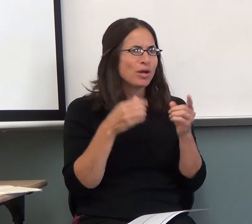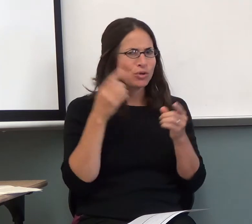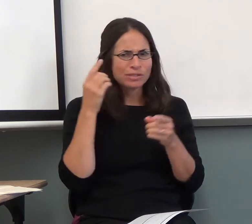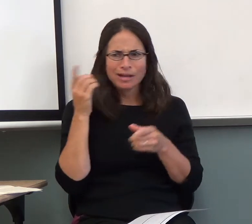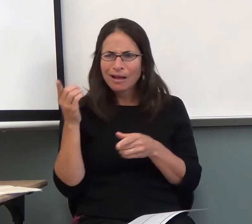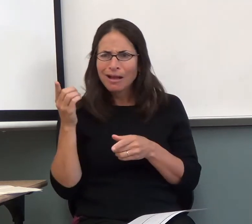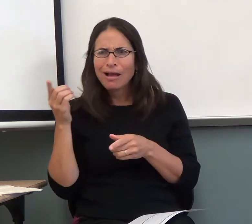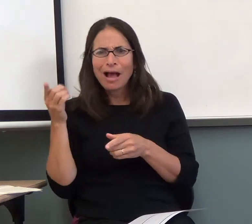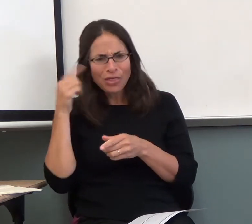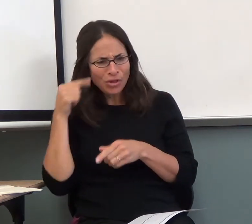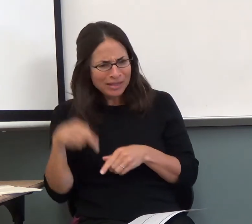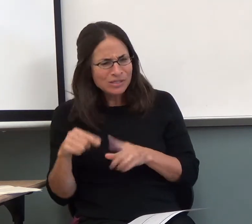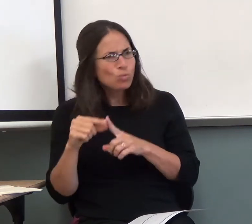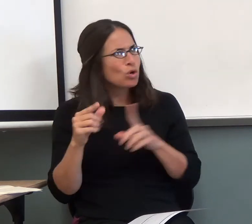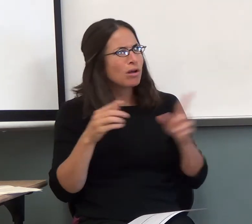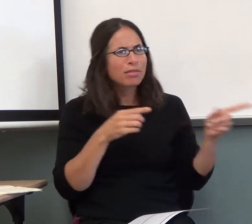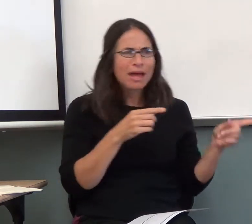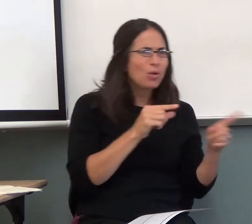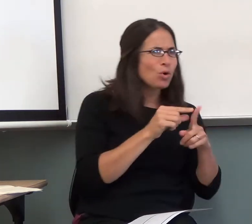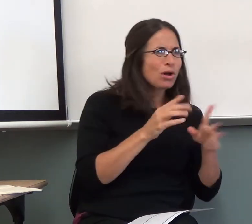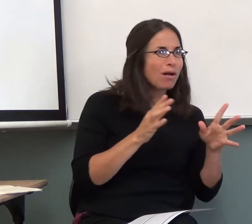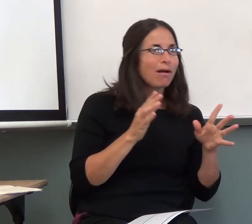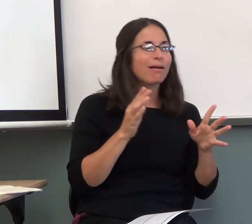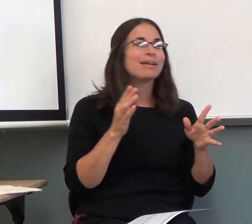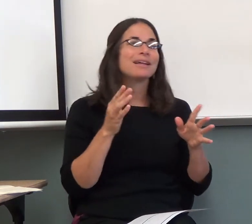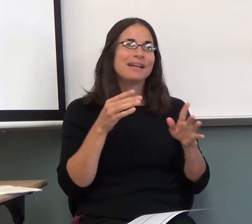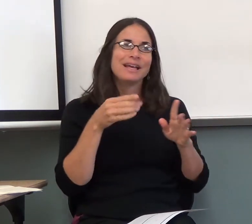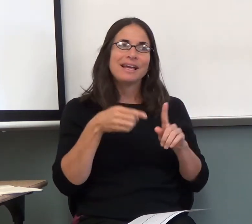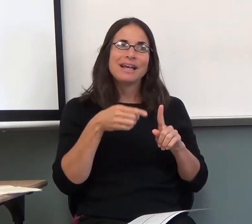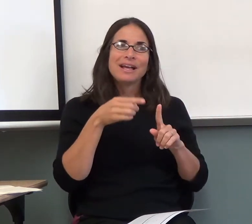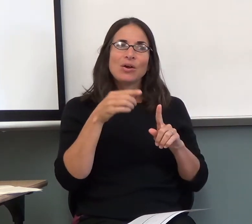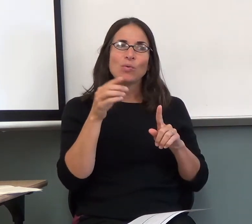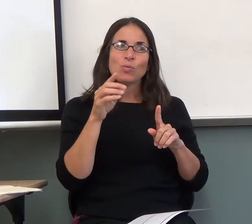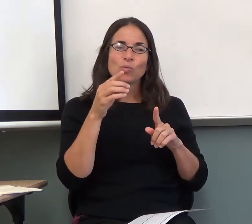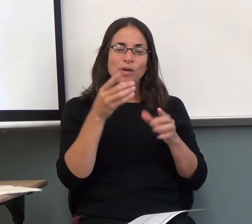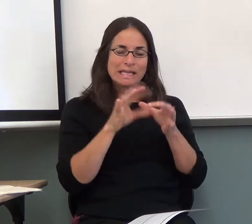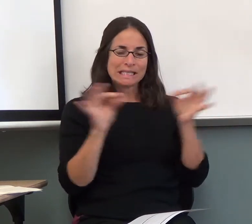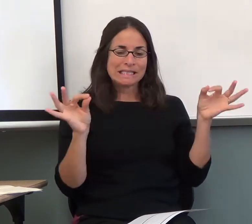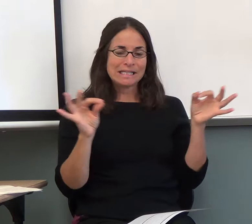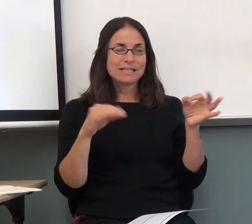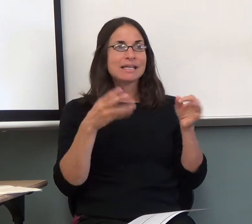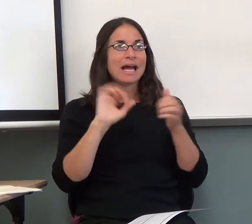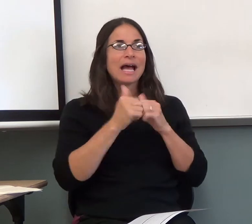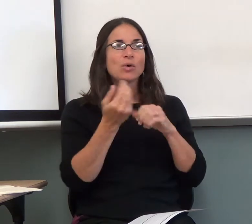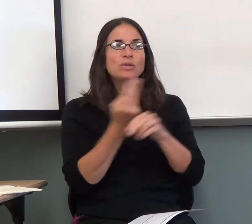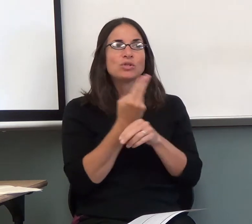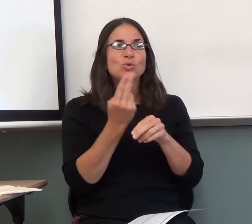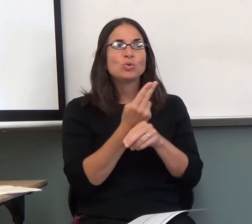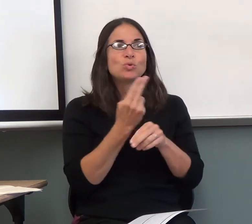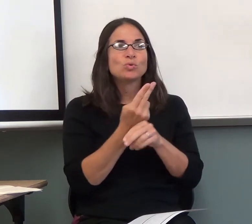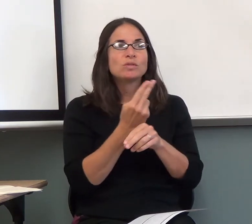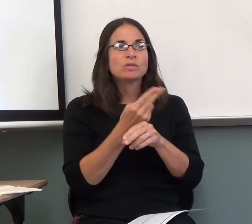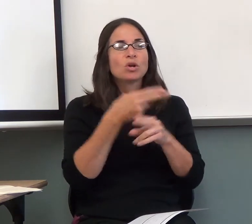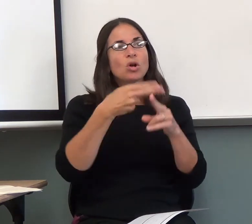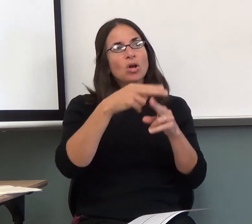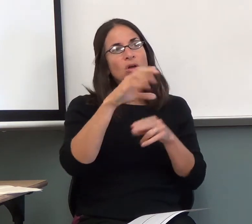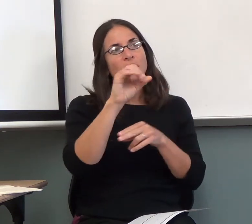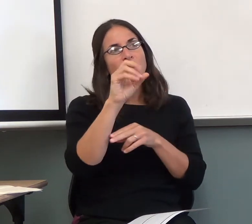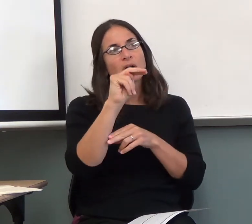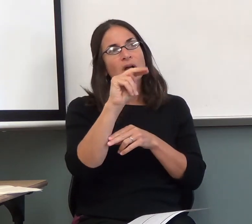thought that, because in what matters is the context. It means how you use it in the sentence determines what